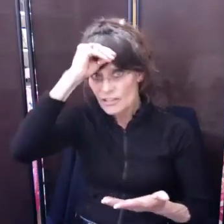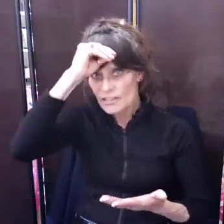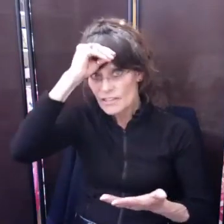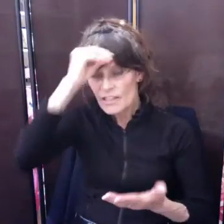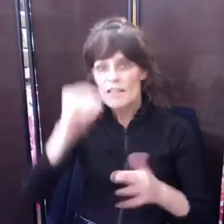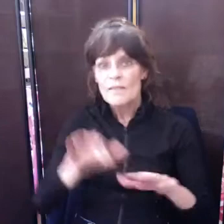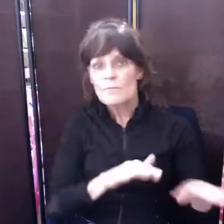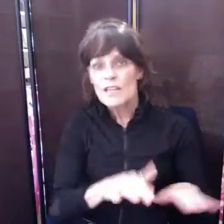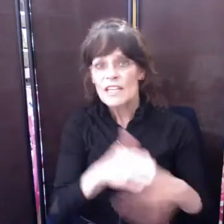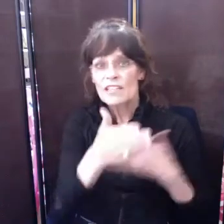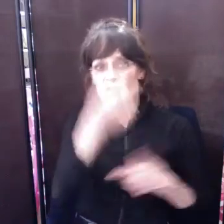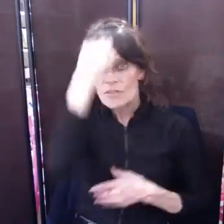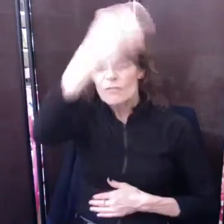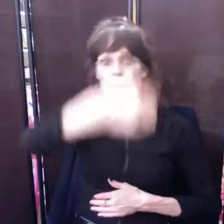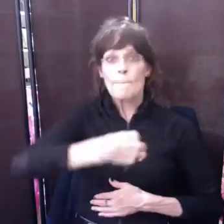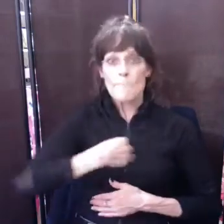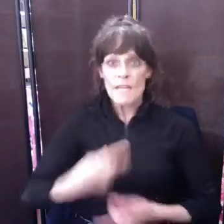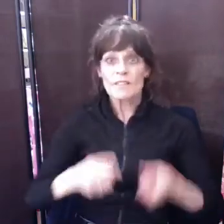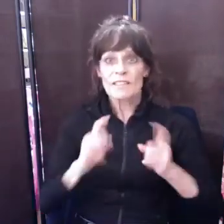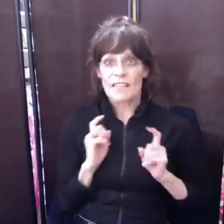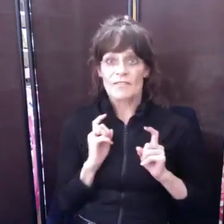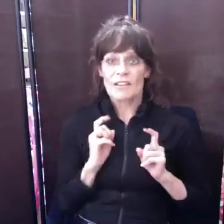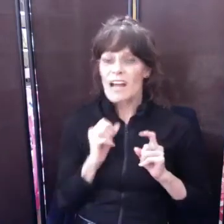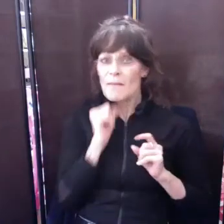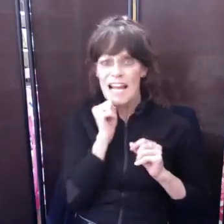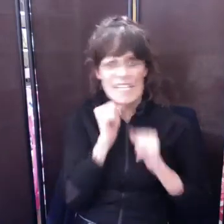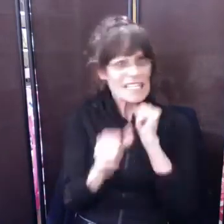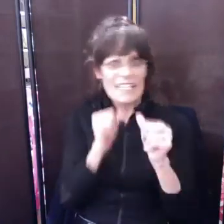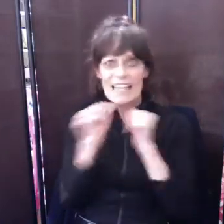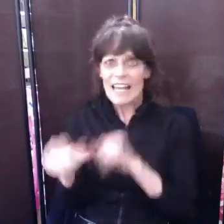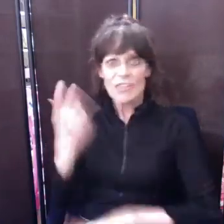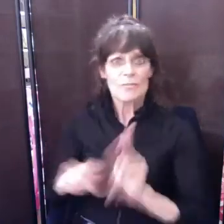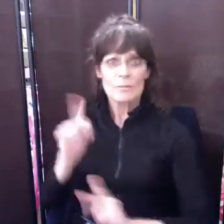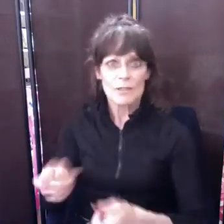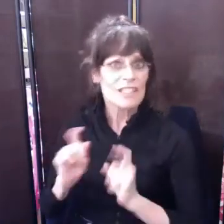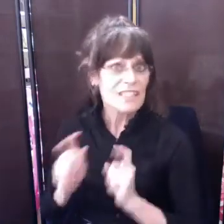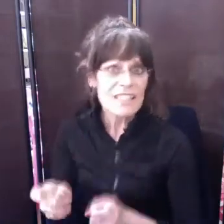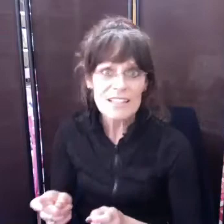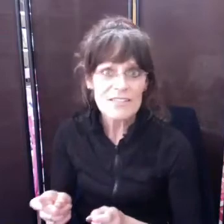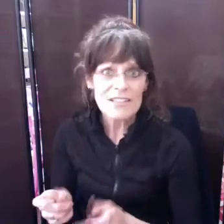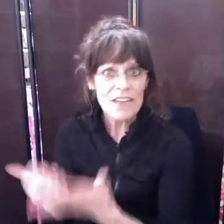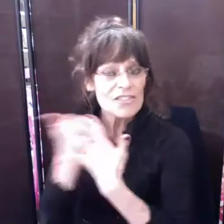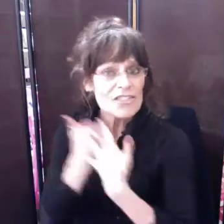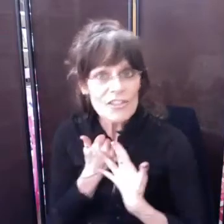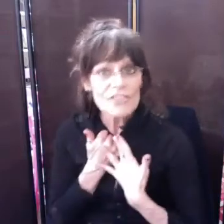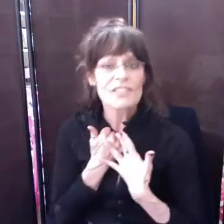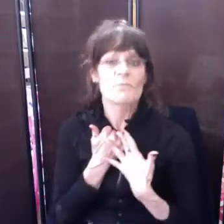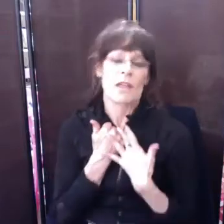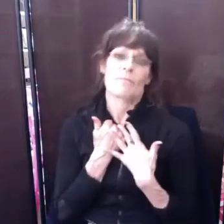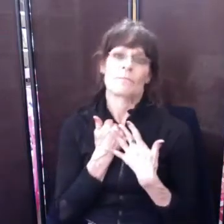for me, then I cannot deny others the gift of being of service to me. It is a